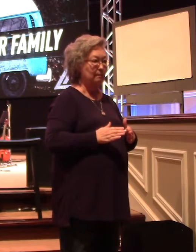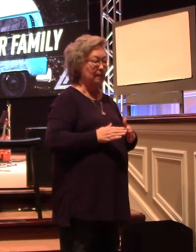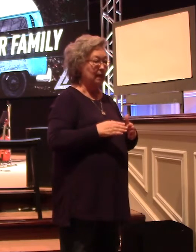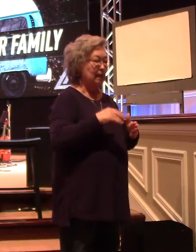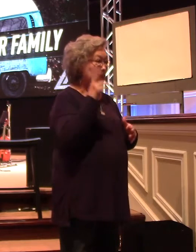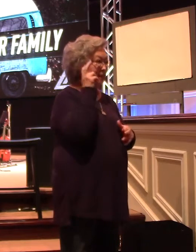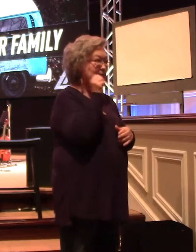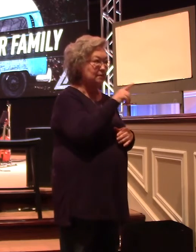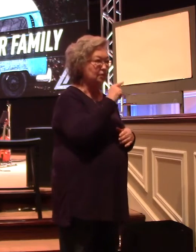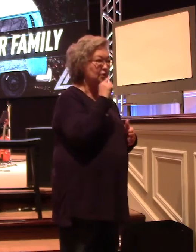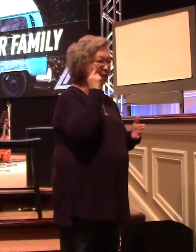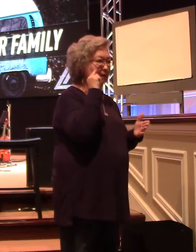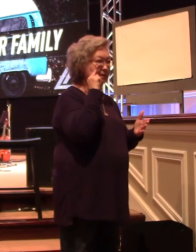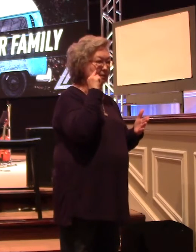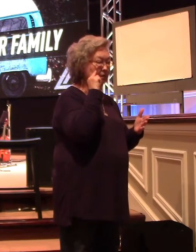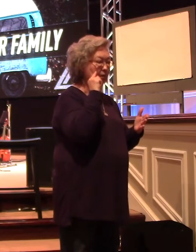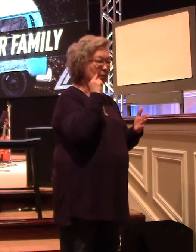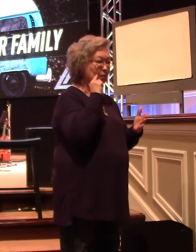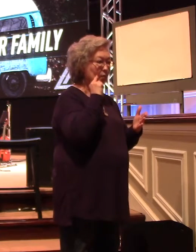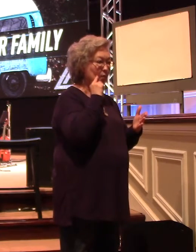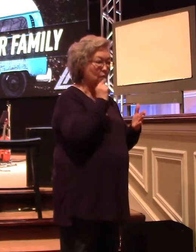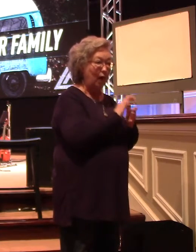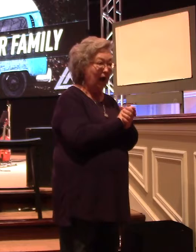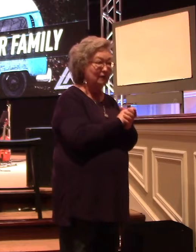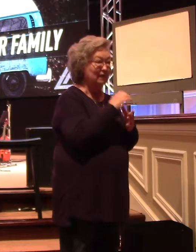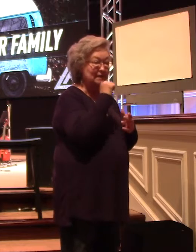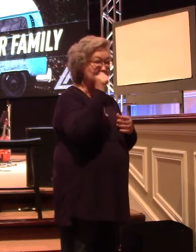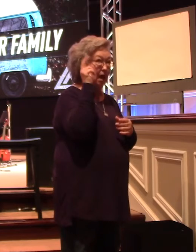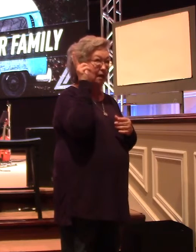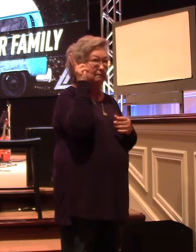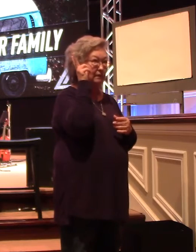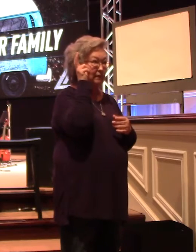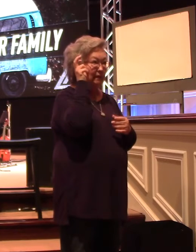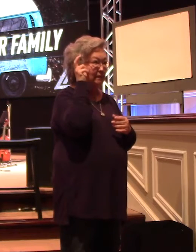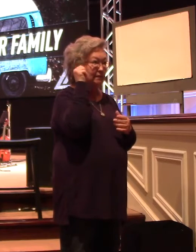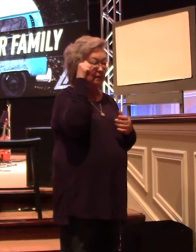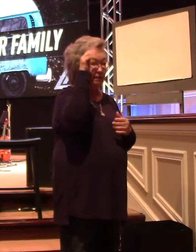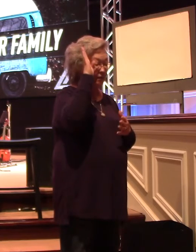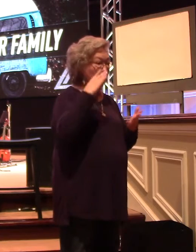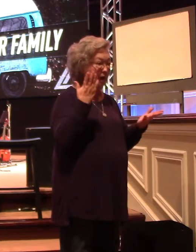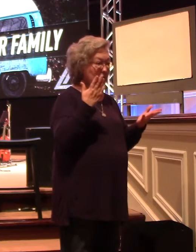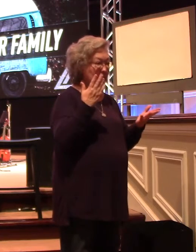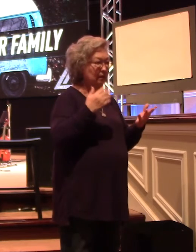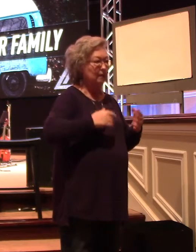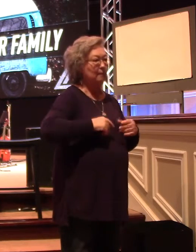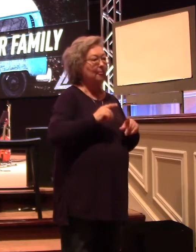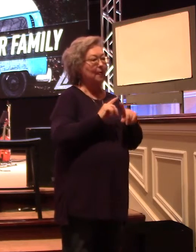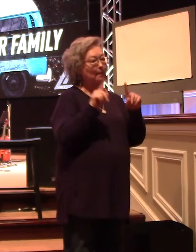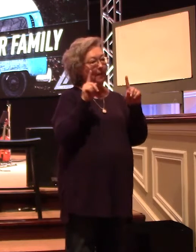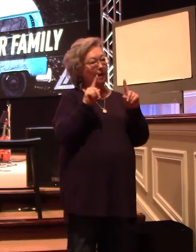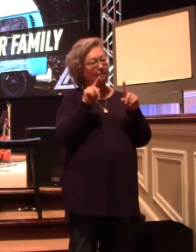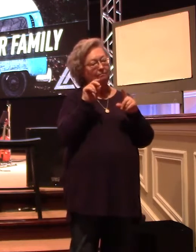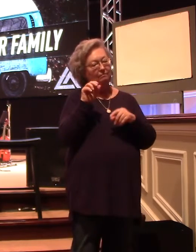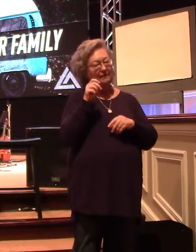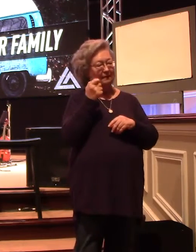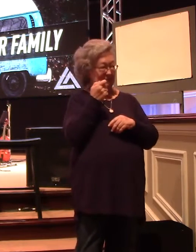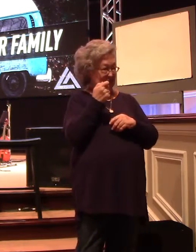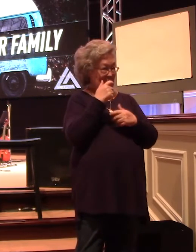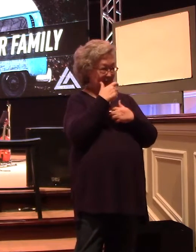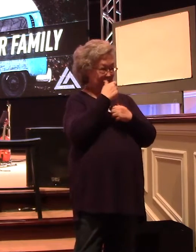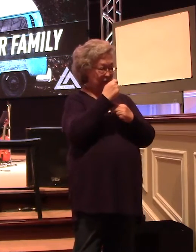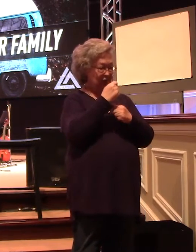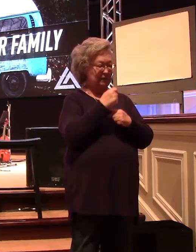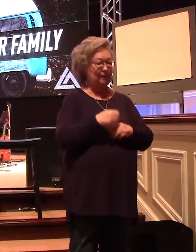and doesn't take care of her responsibility there. So this is what's interesting, though. You know the story, okay, they eat the